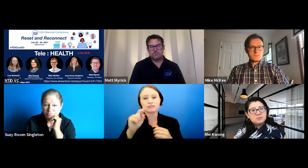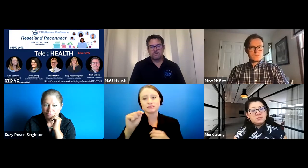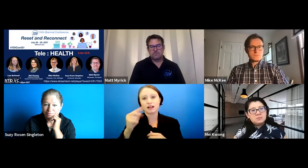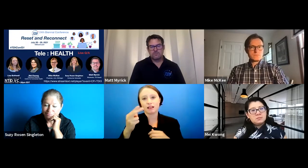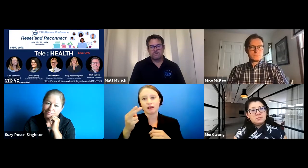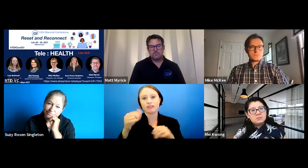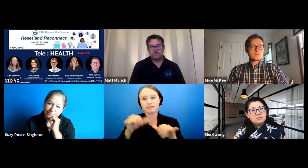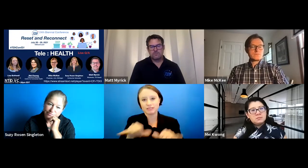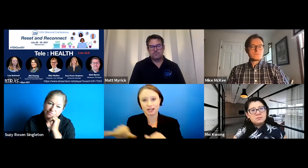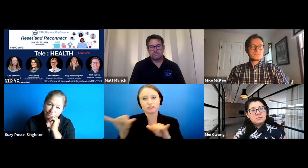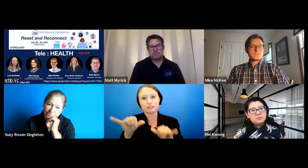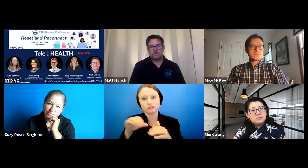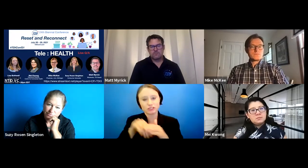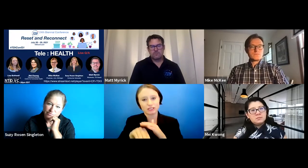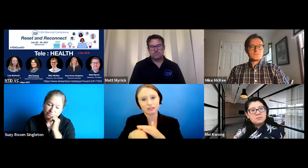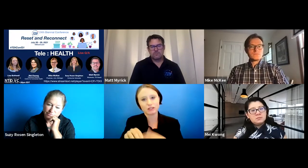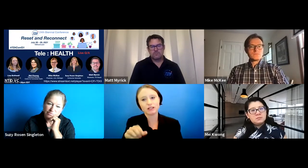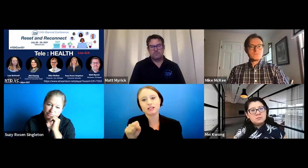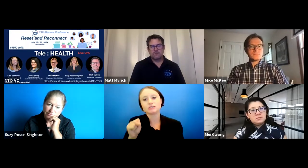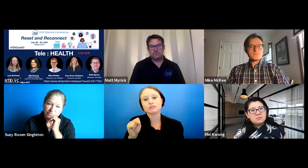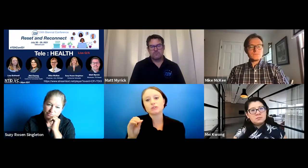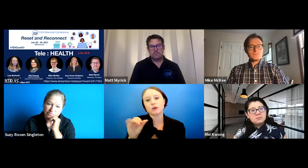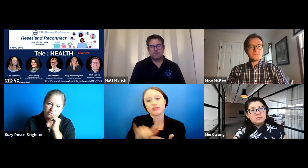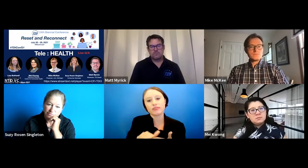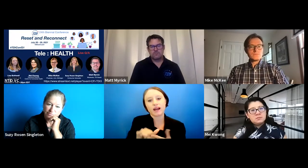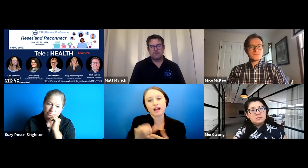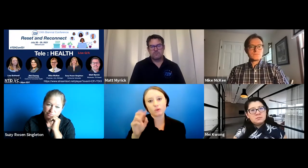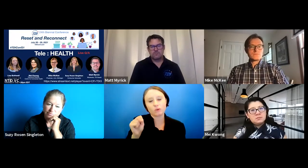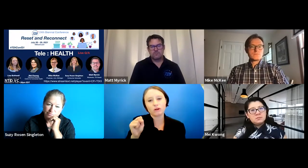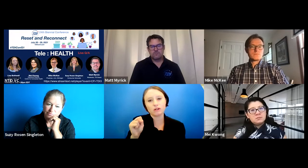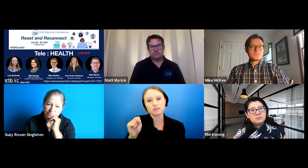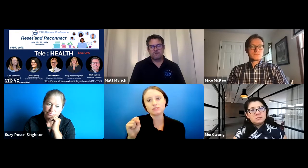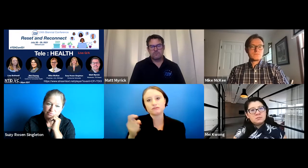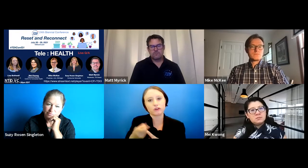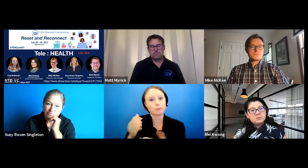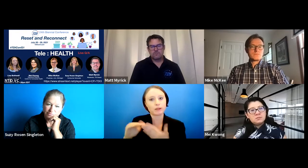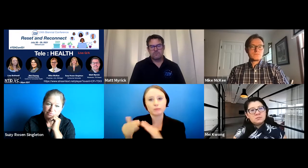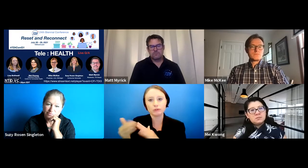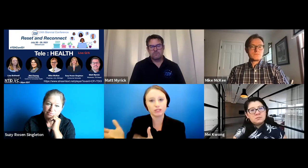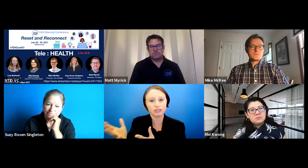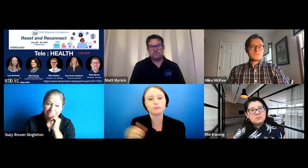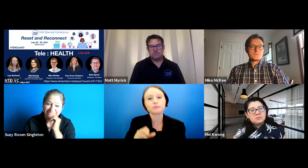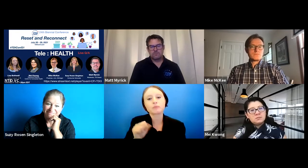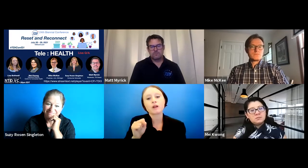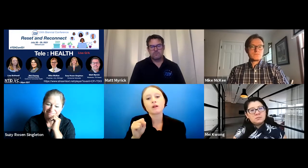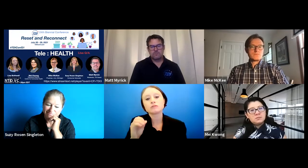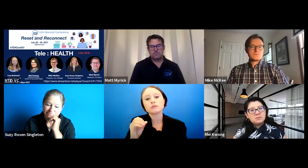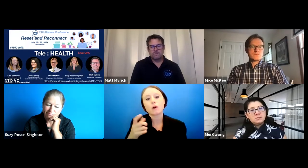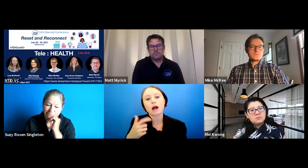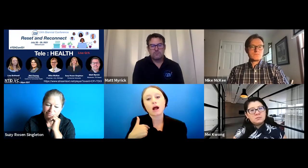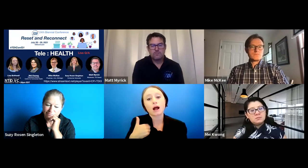biggest point that we discussed at the White House presentation was that is for standardized telehealth accessibility. And this